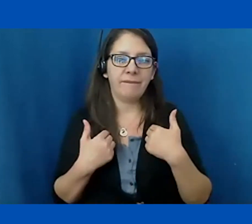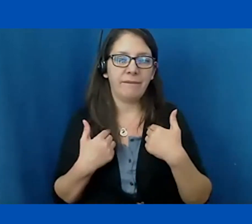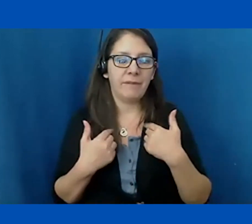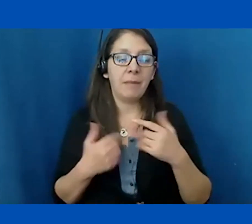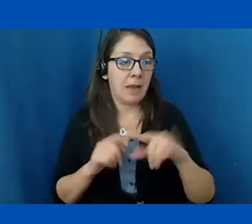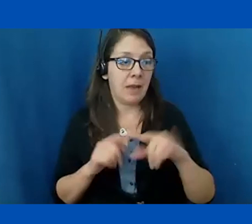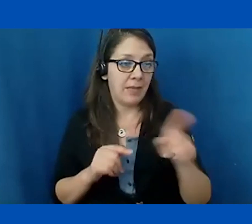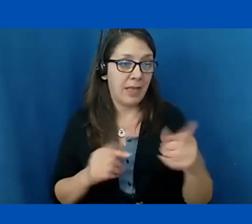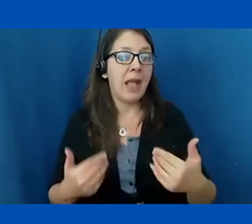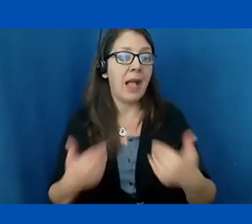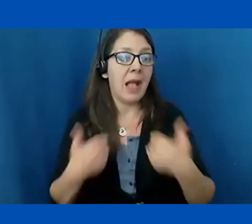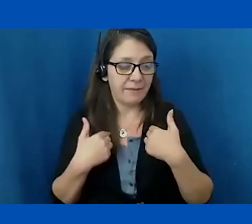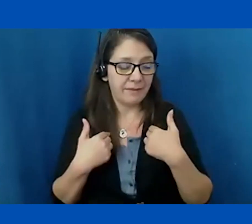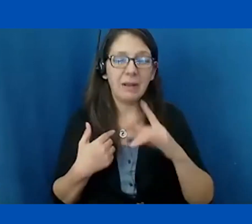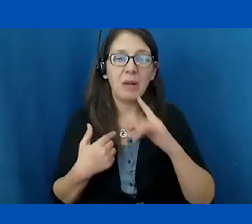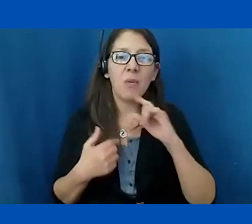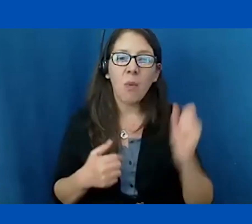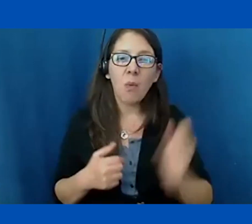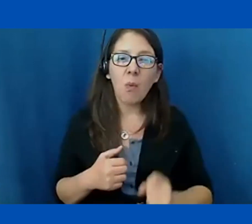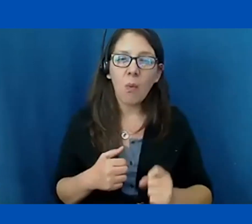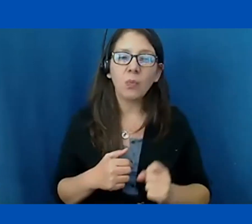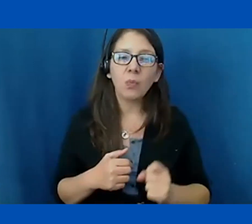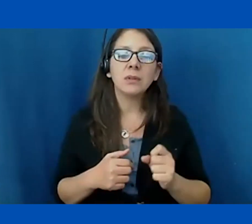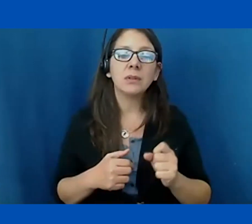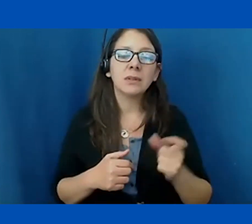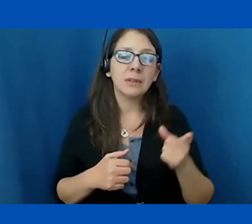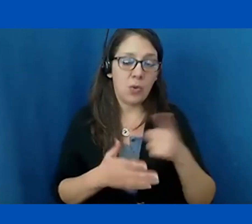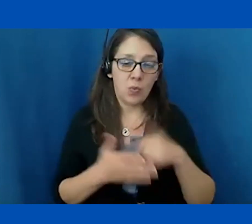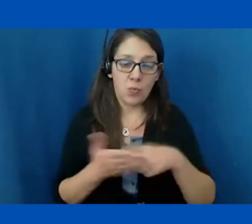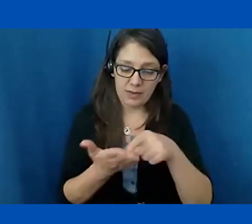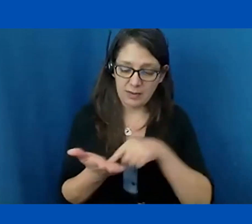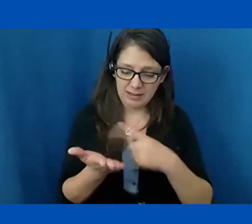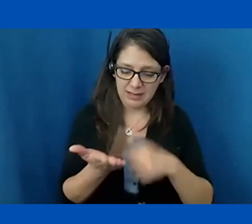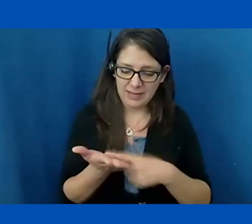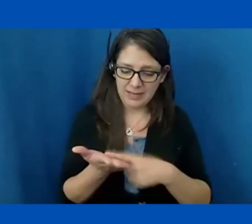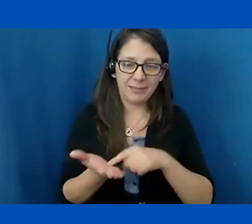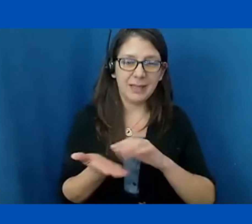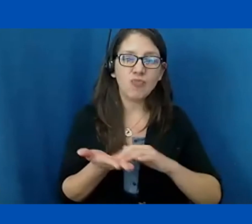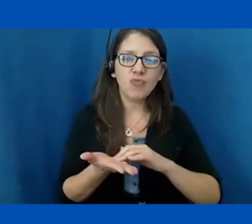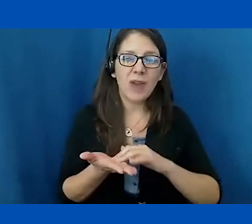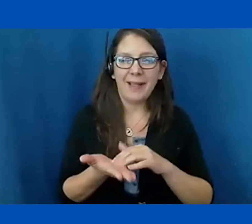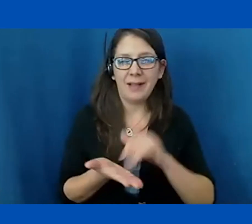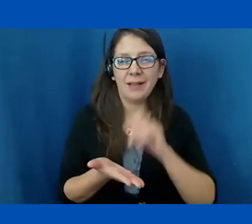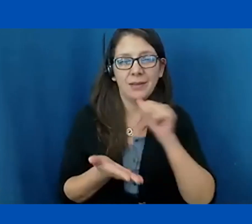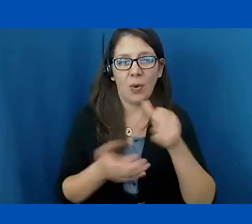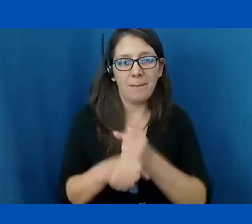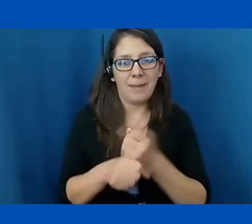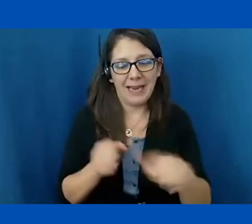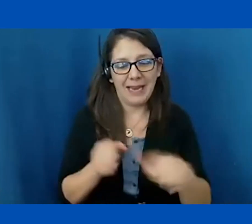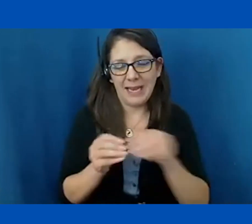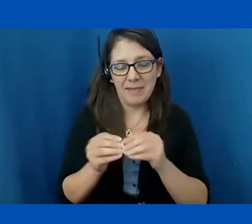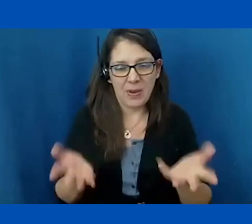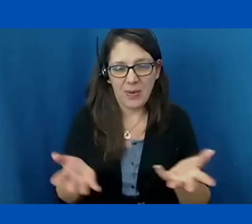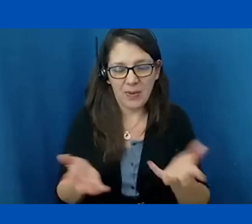it's outdated, and the things they have on there, they don't have it anymore, So for me, that's just my